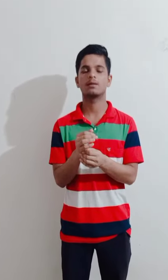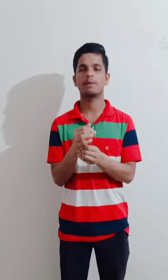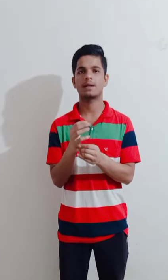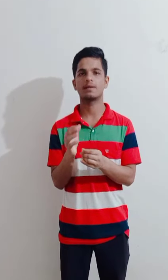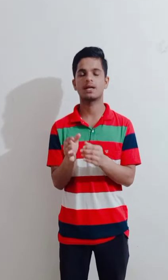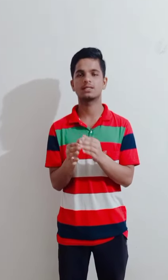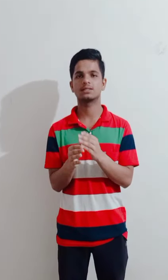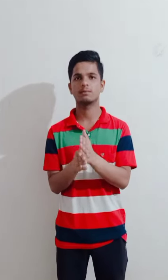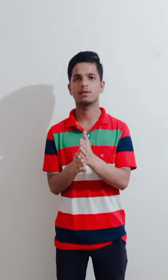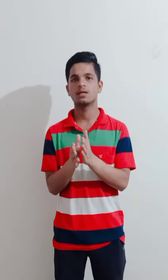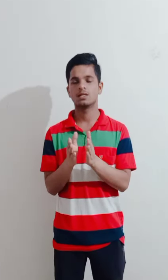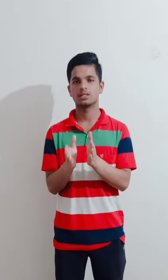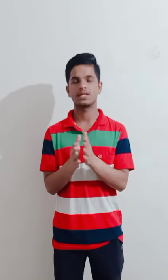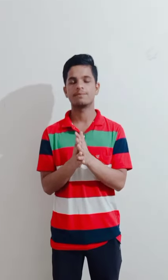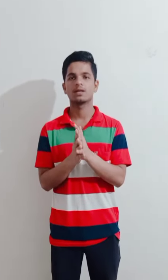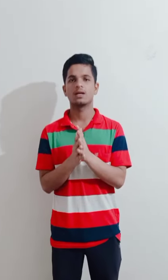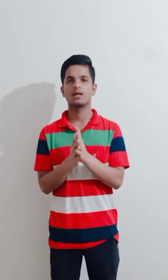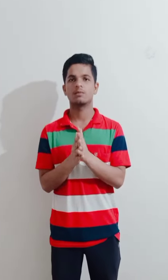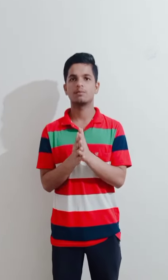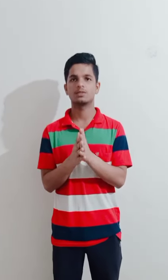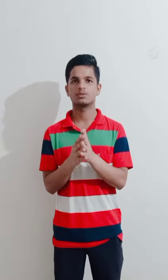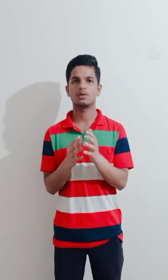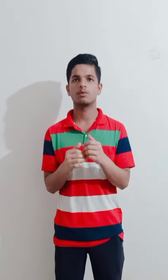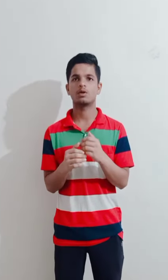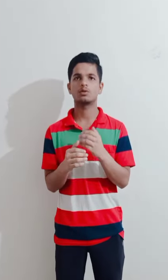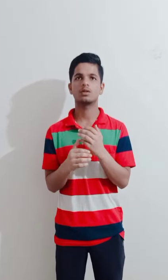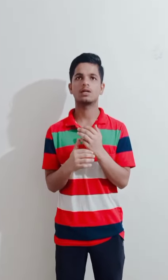parameter as number 3, means if you want to